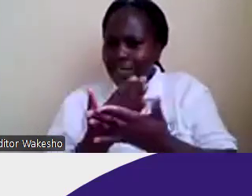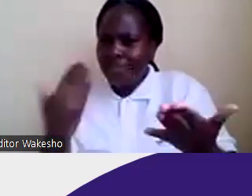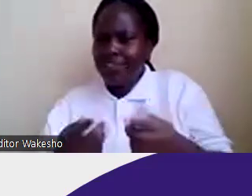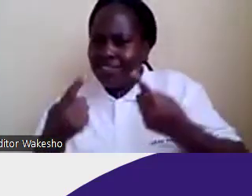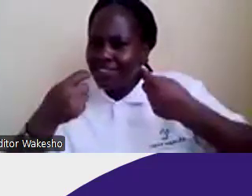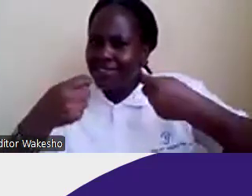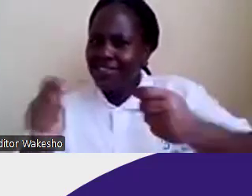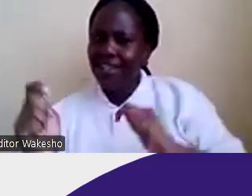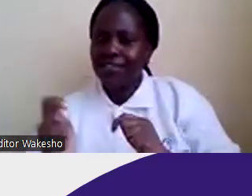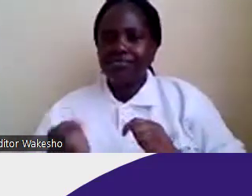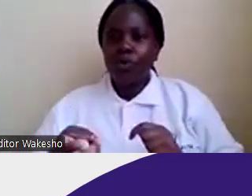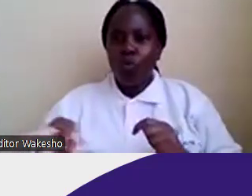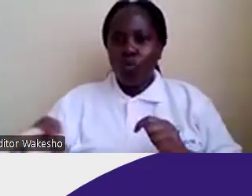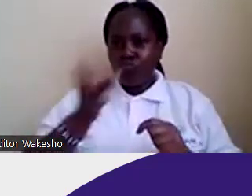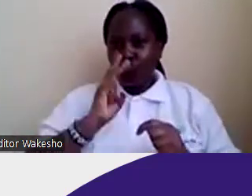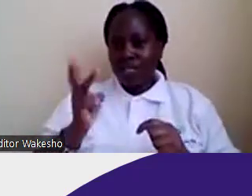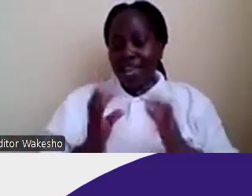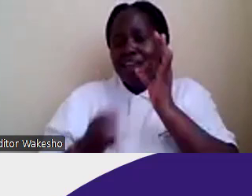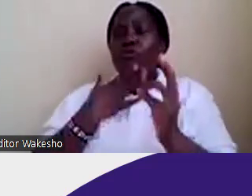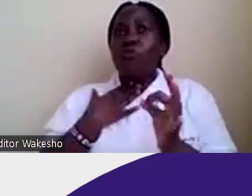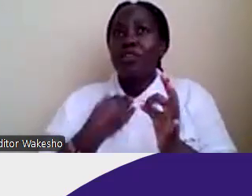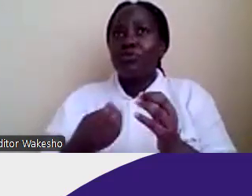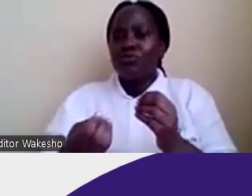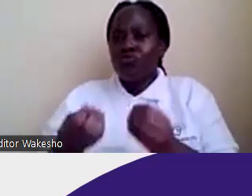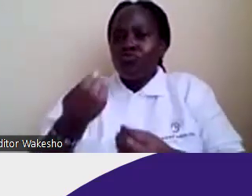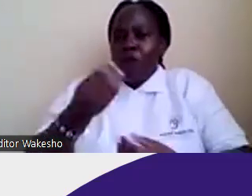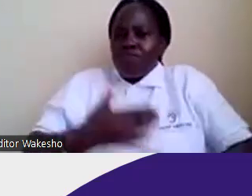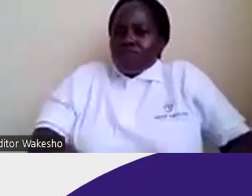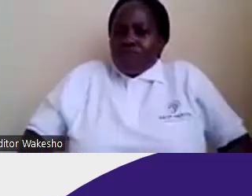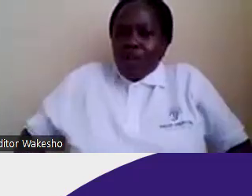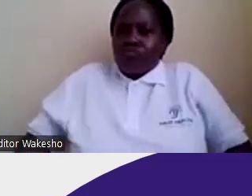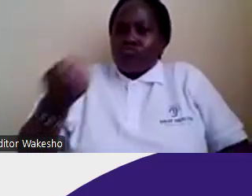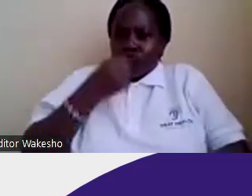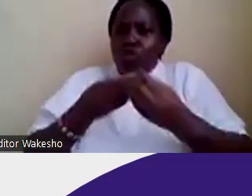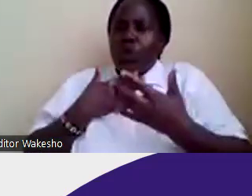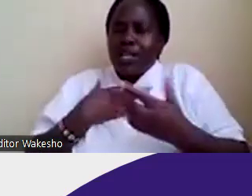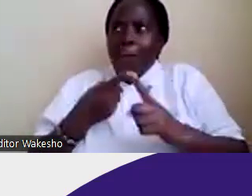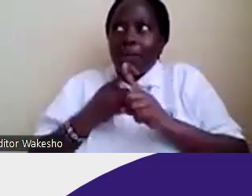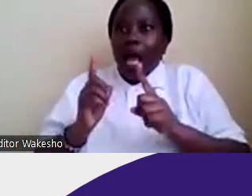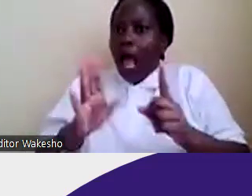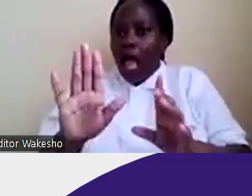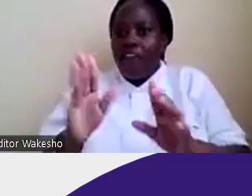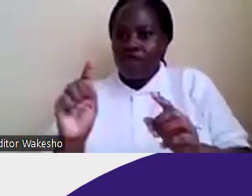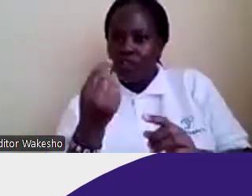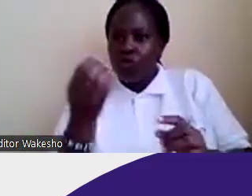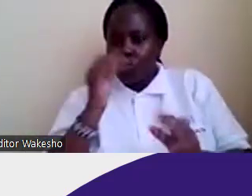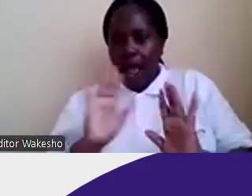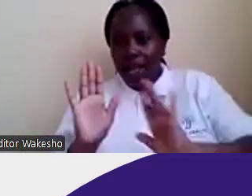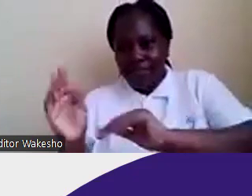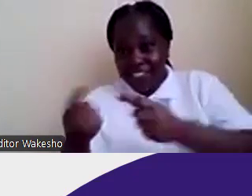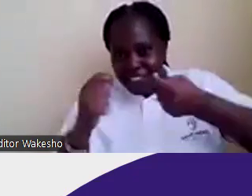some water when you feel hungry and see if, oh, actually, I was thirsty and not necessarily